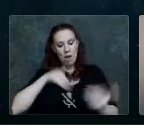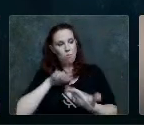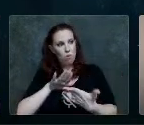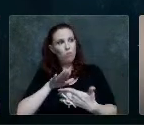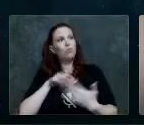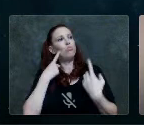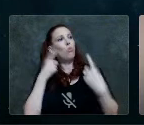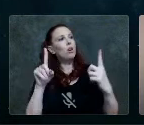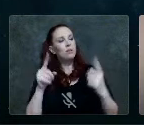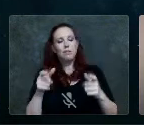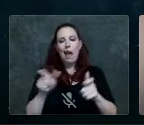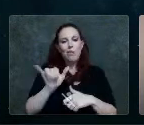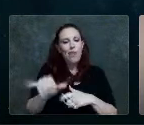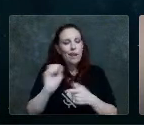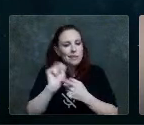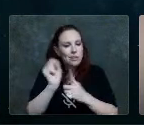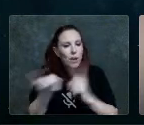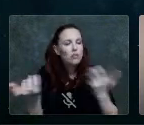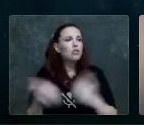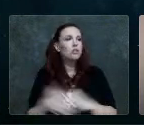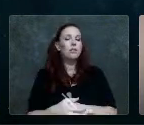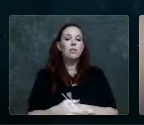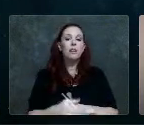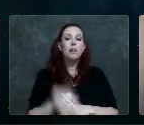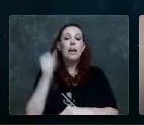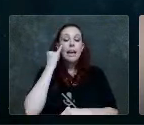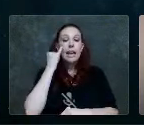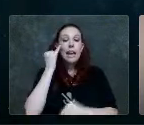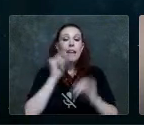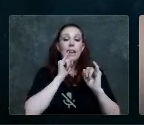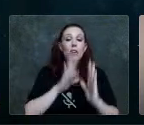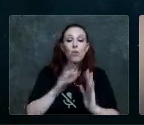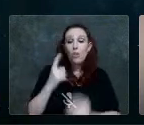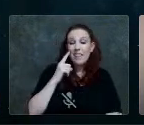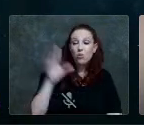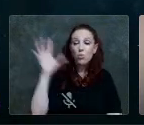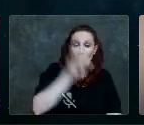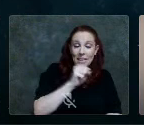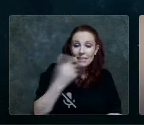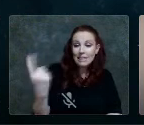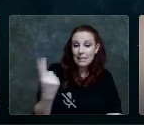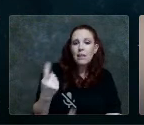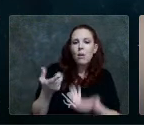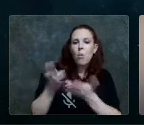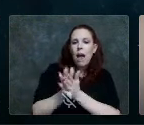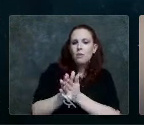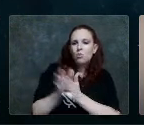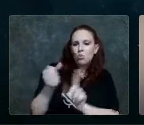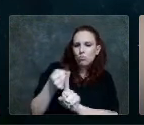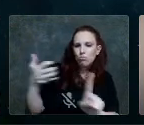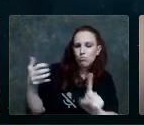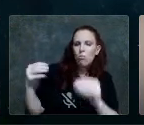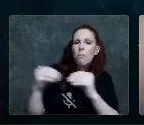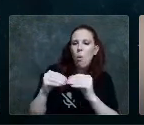situation. The interviewer, sometimes if they think you've missed an edge case, they might say, can you walk through your solution on this particular input? And then you get a chance to see that.